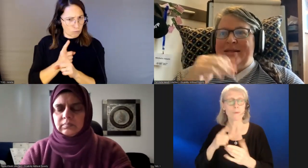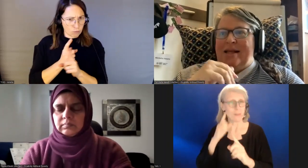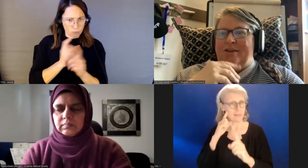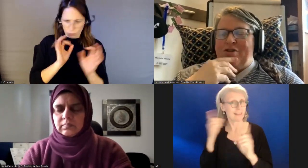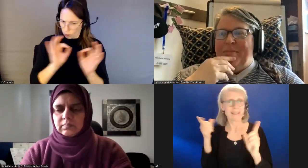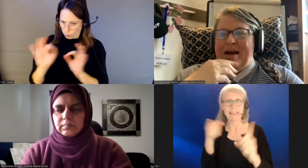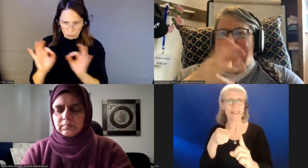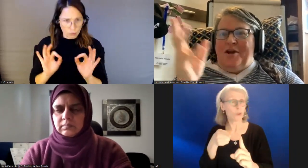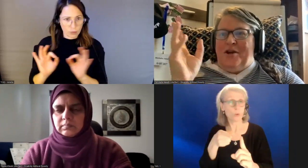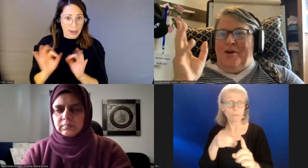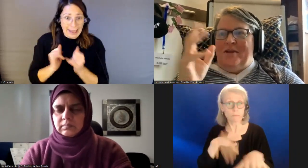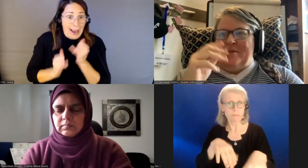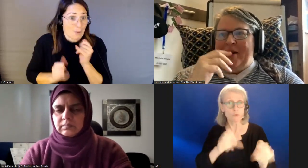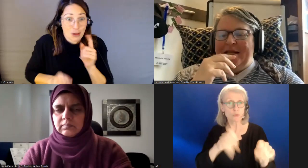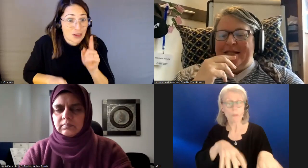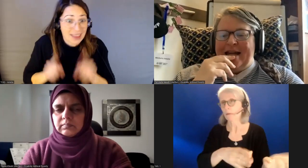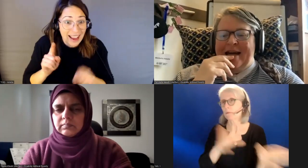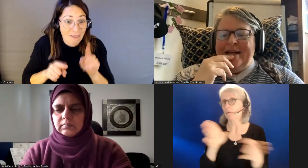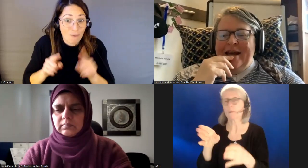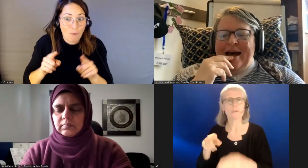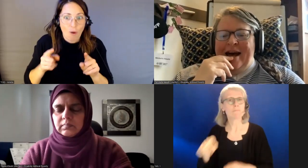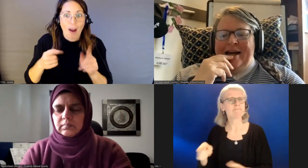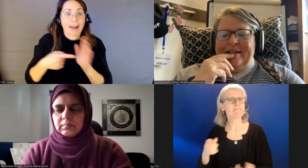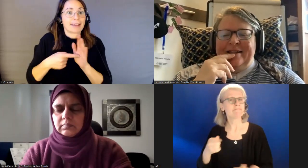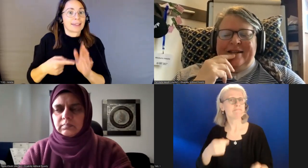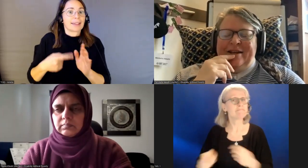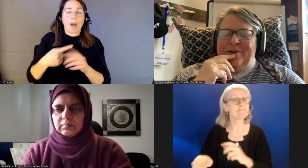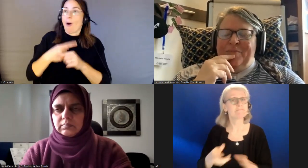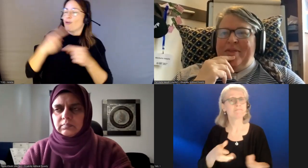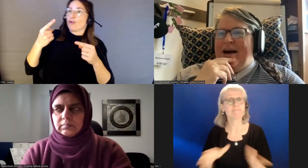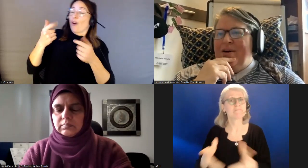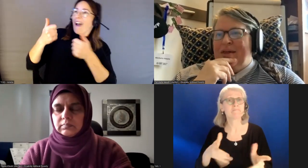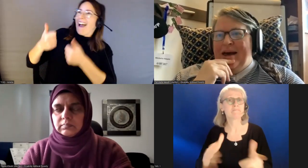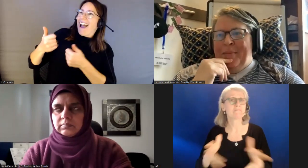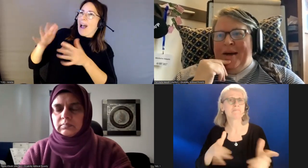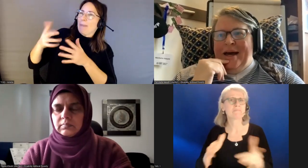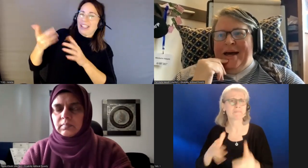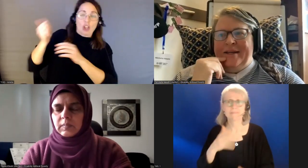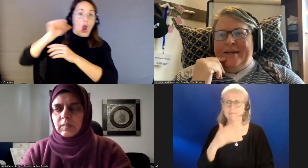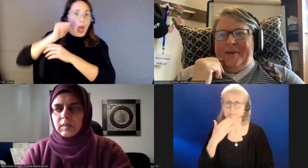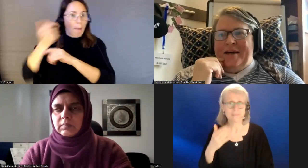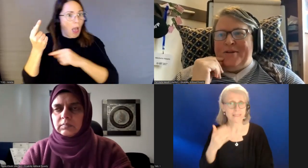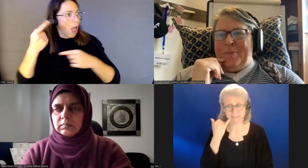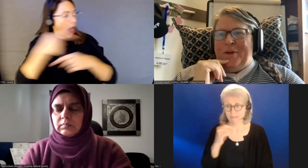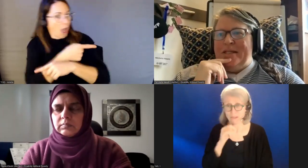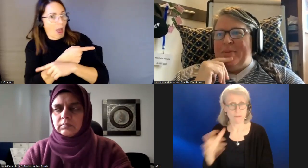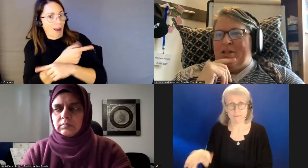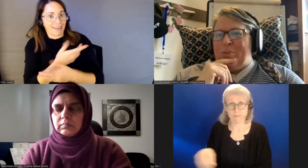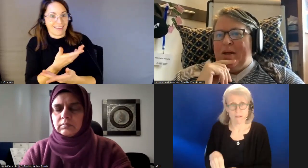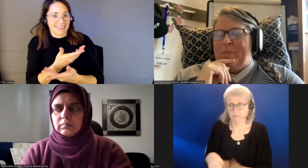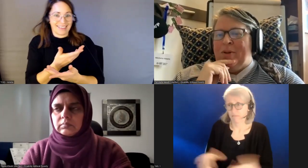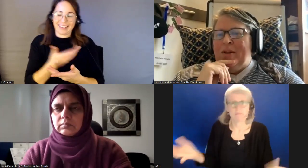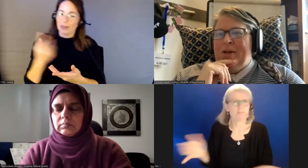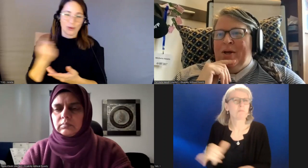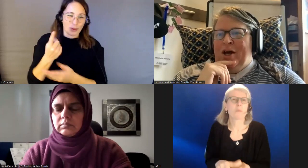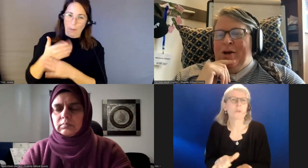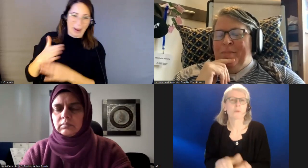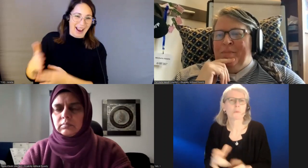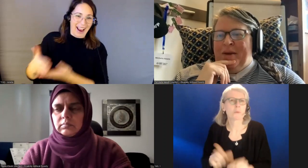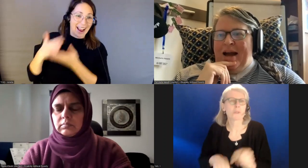next day it's like, drop that, we're going to go this way instead. And and without them, and without some pretty special